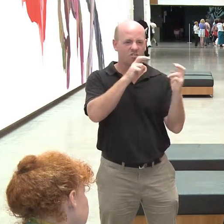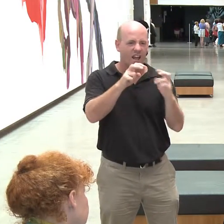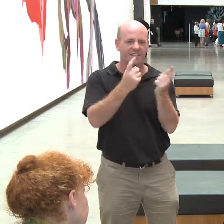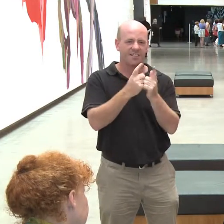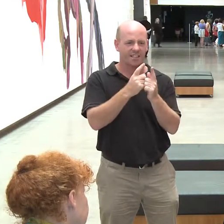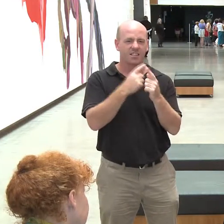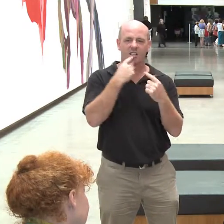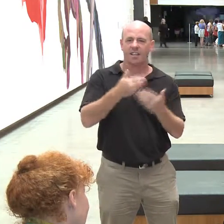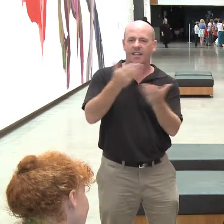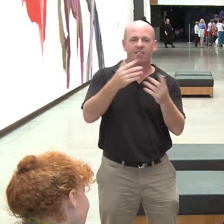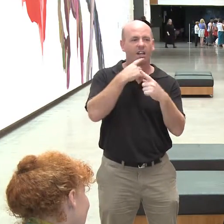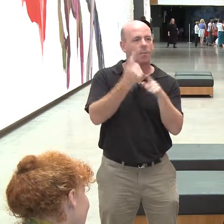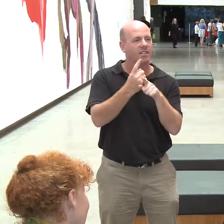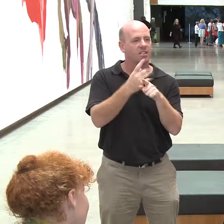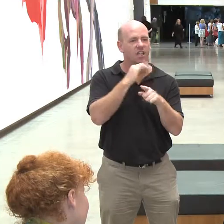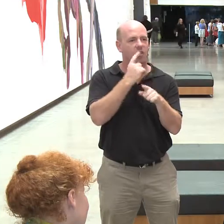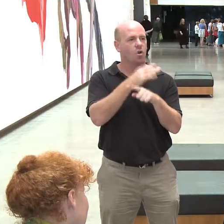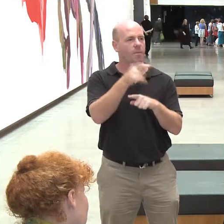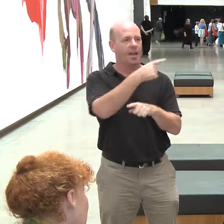can you talk to us about the text?